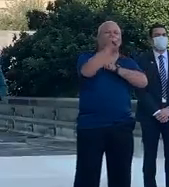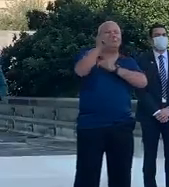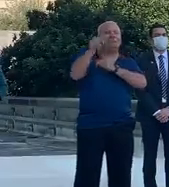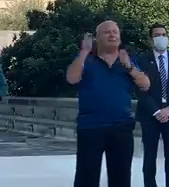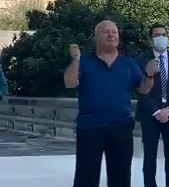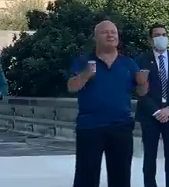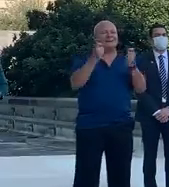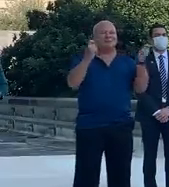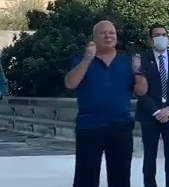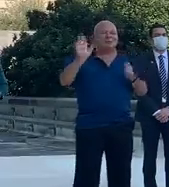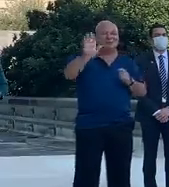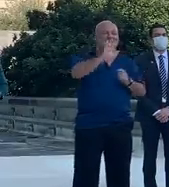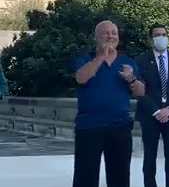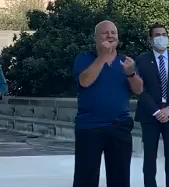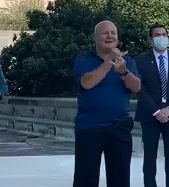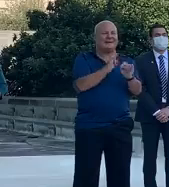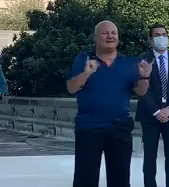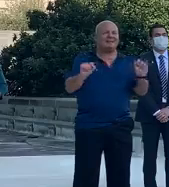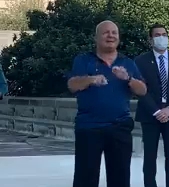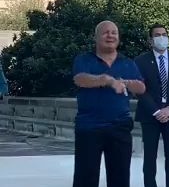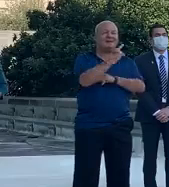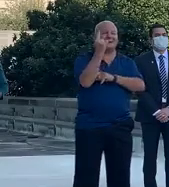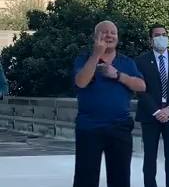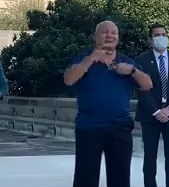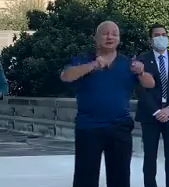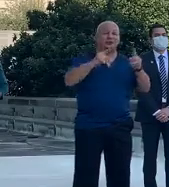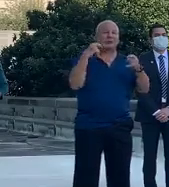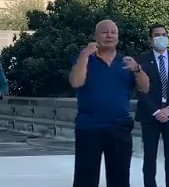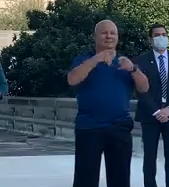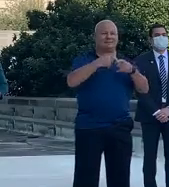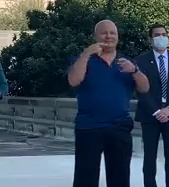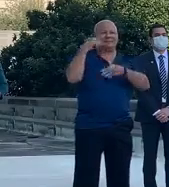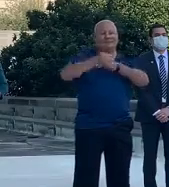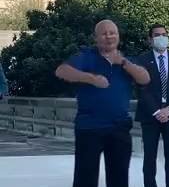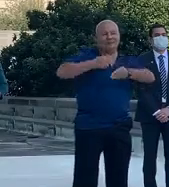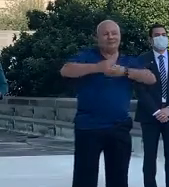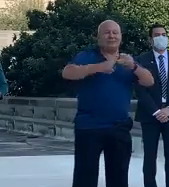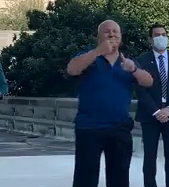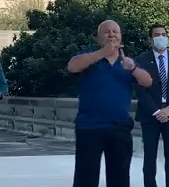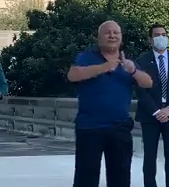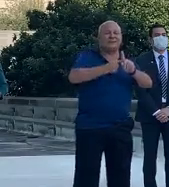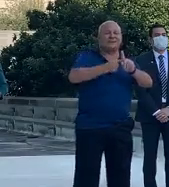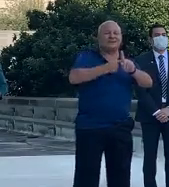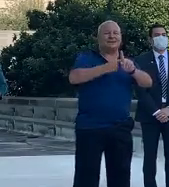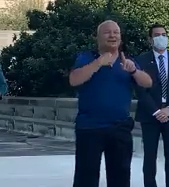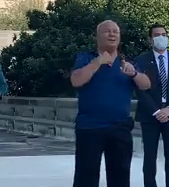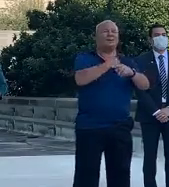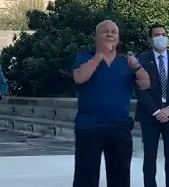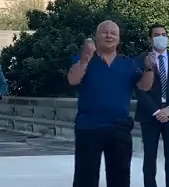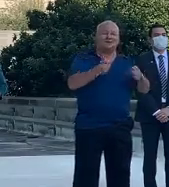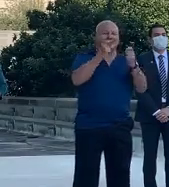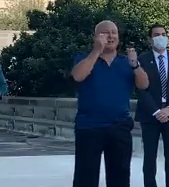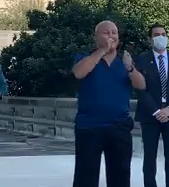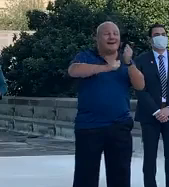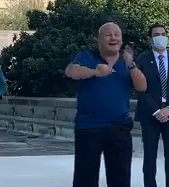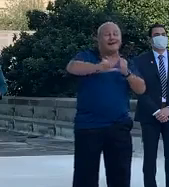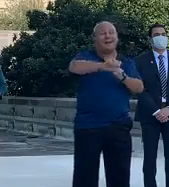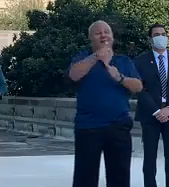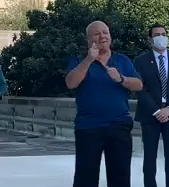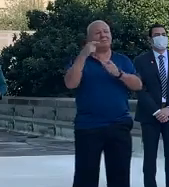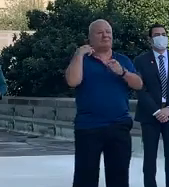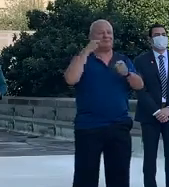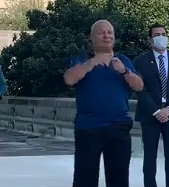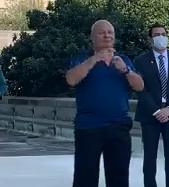Day during the Hispanic Heritage Month, as we celebrate every other Hispanics.